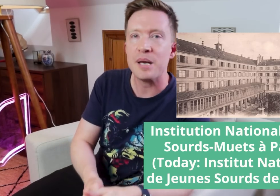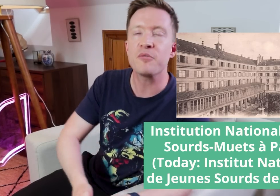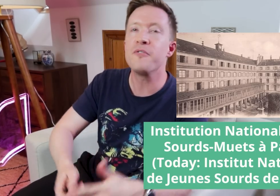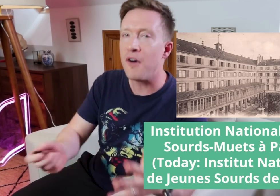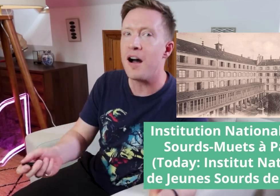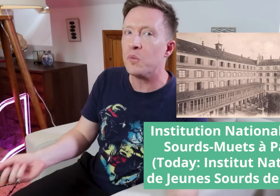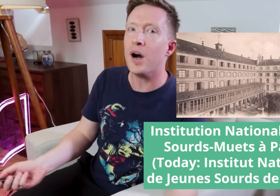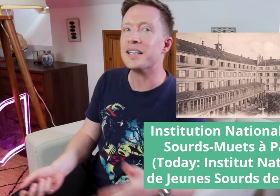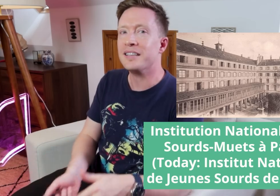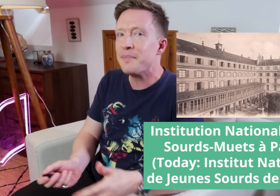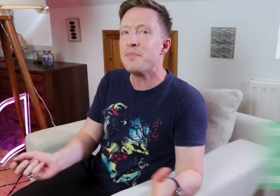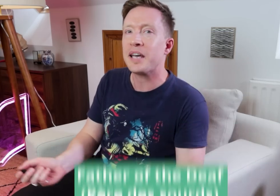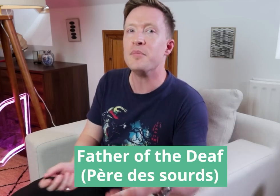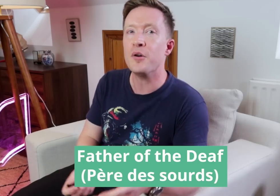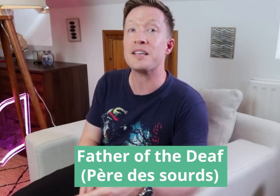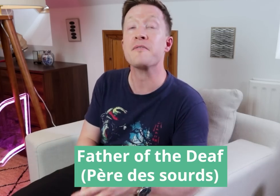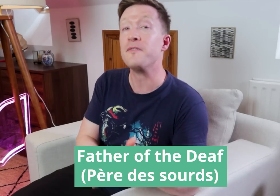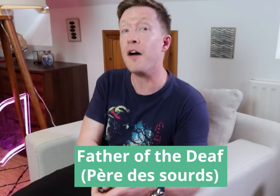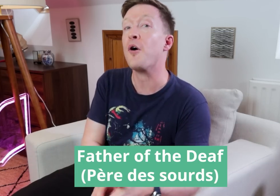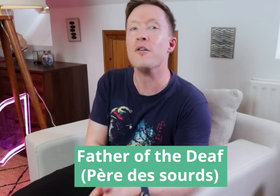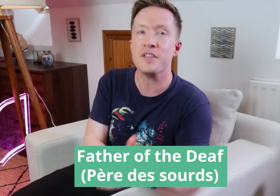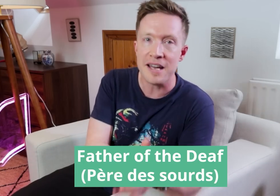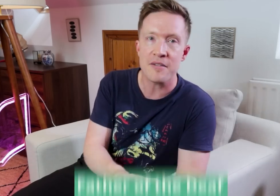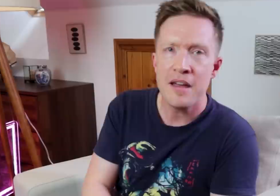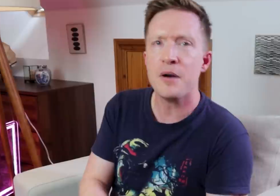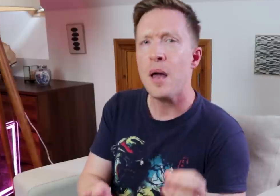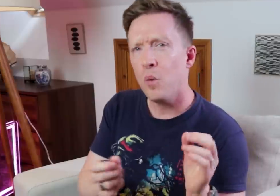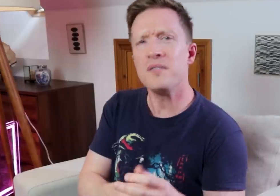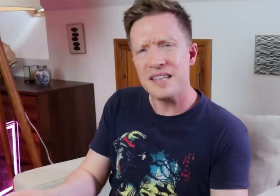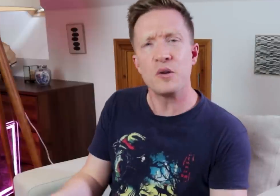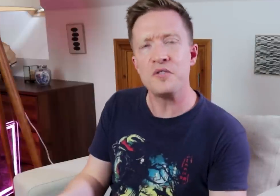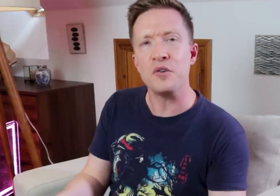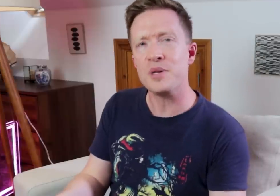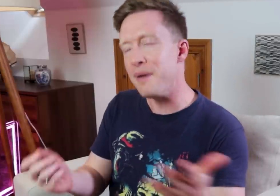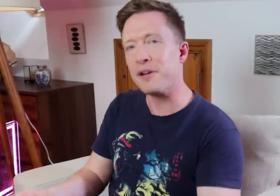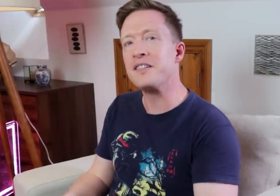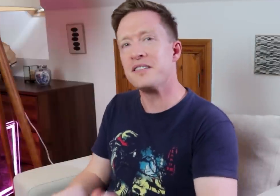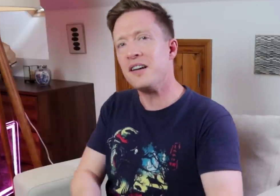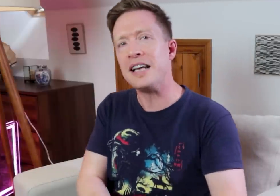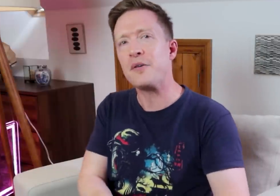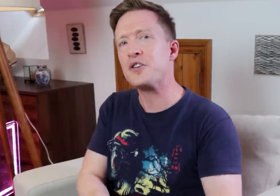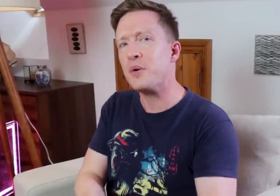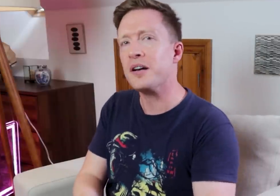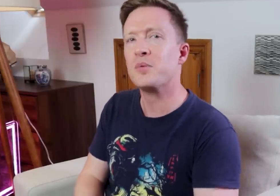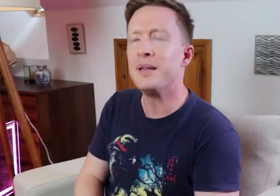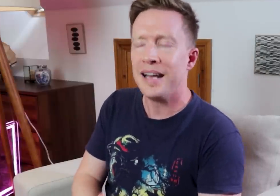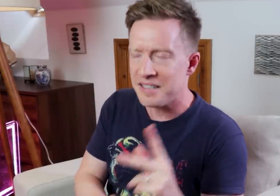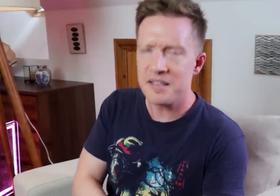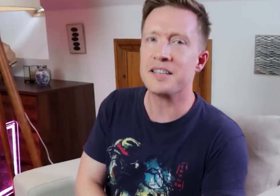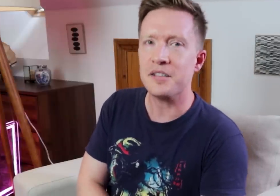came from far and wide, and Lippe became known as the father of the deaf. Now, what's this got to do with American sign language, you ask? Well, as it turns out,